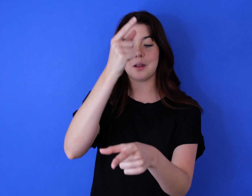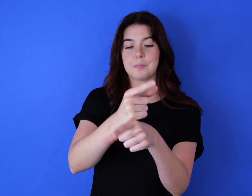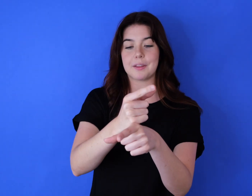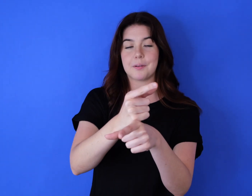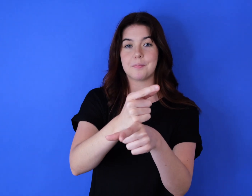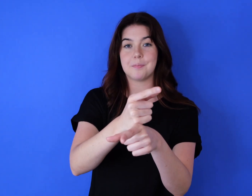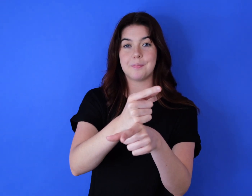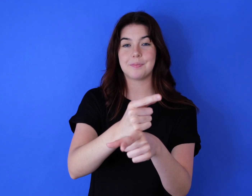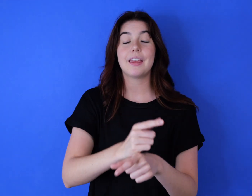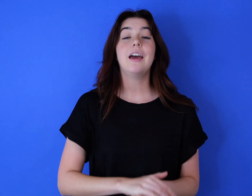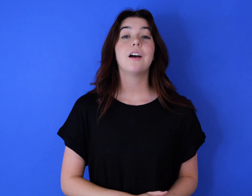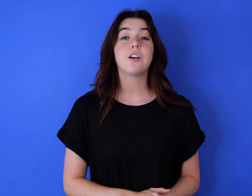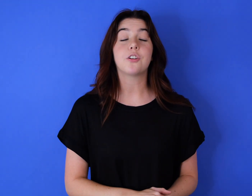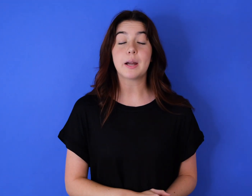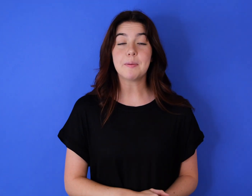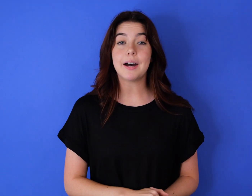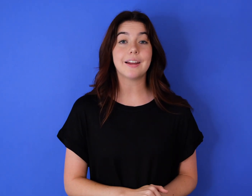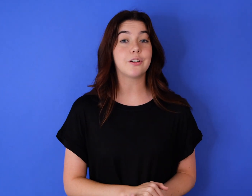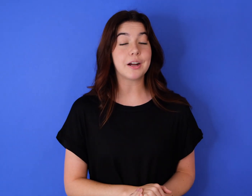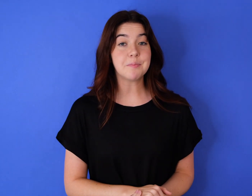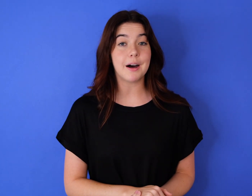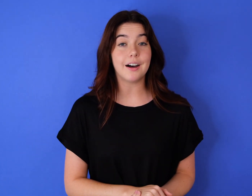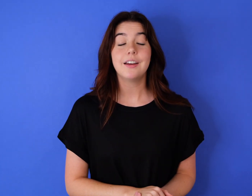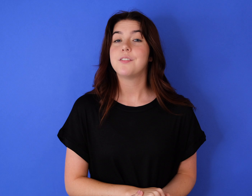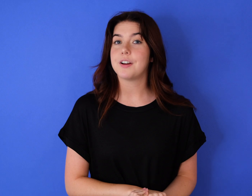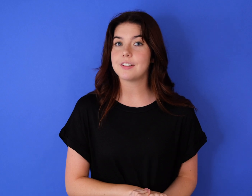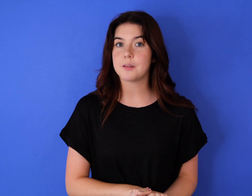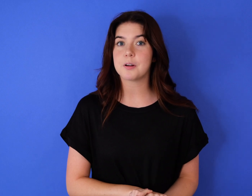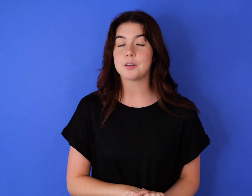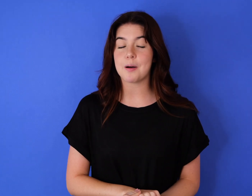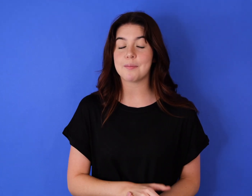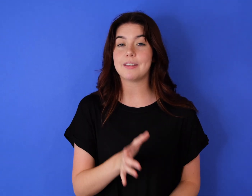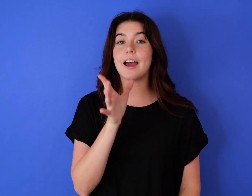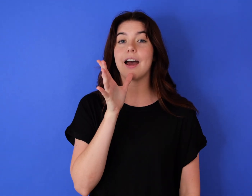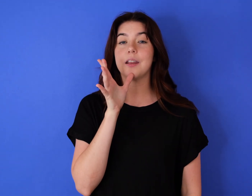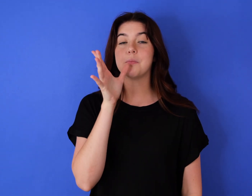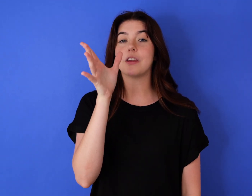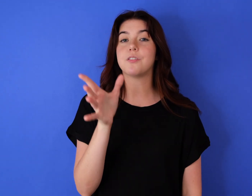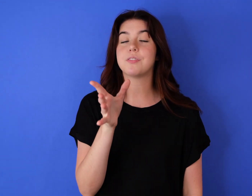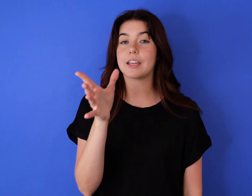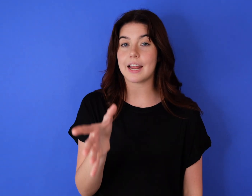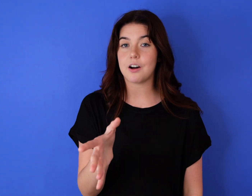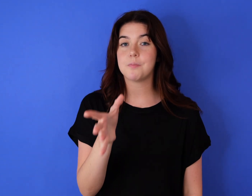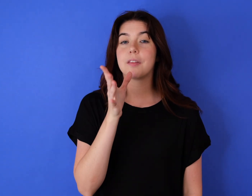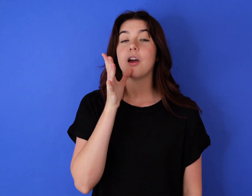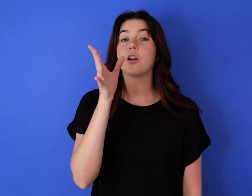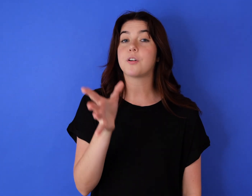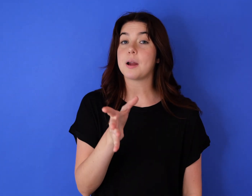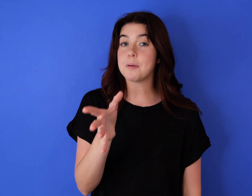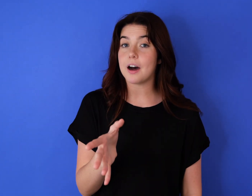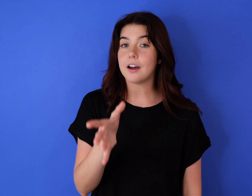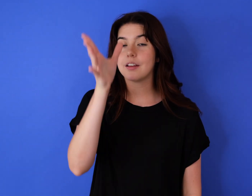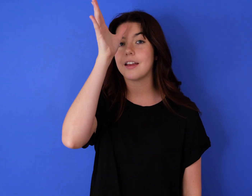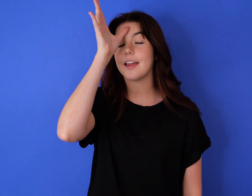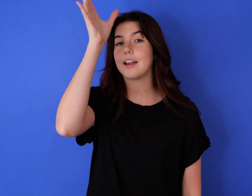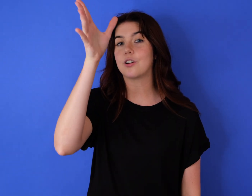brother. Grandma and grandpa, very similar to mom and dad, but you flick it out. Grandma and